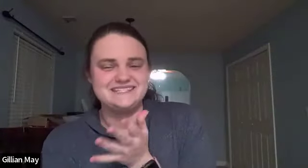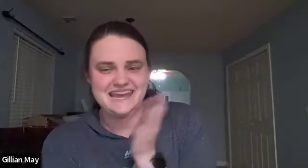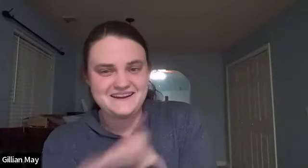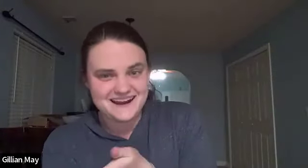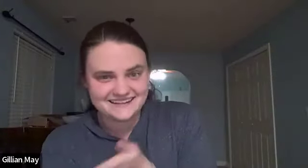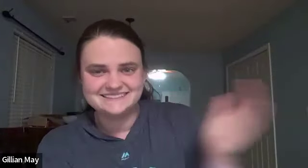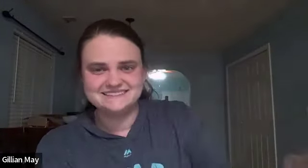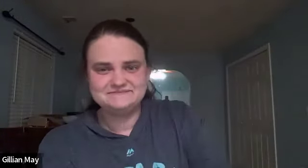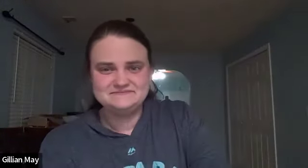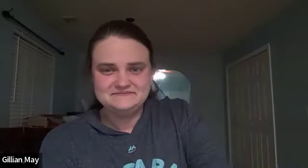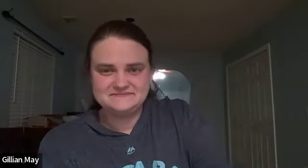Miss Karen.